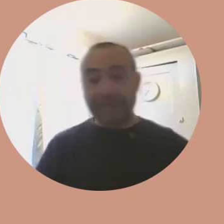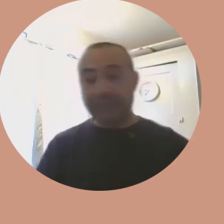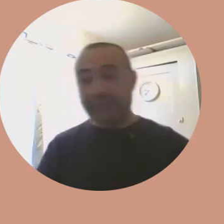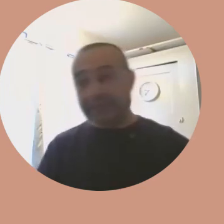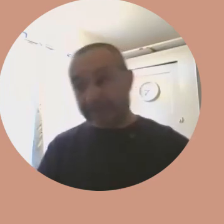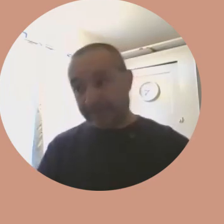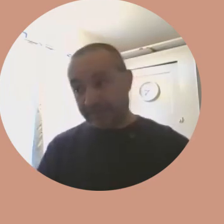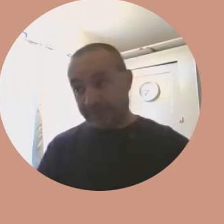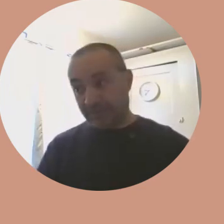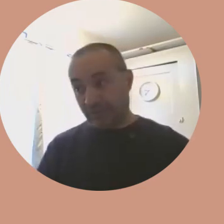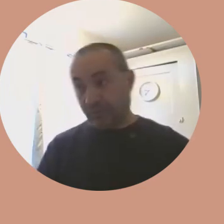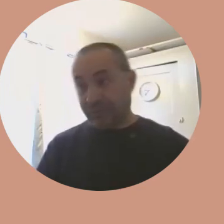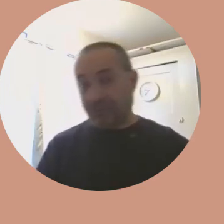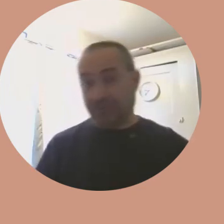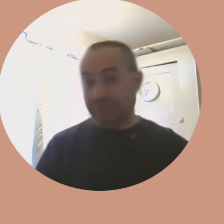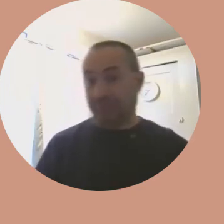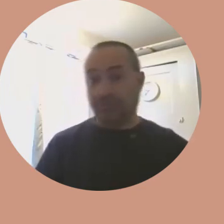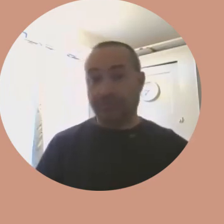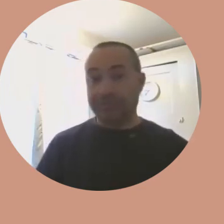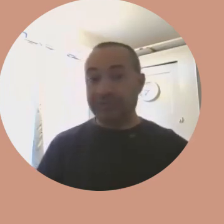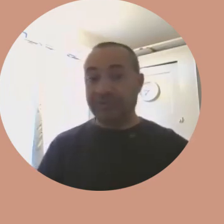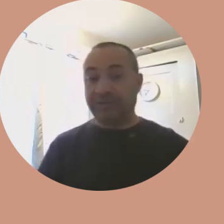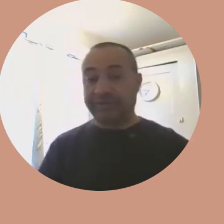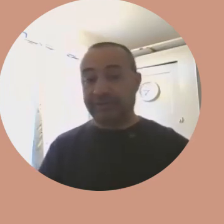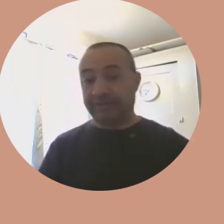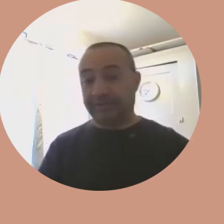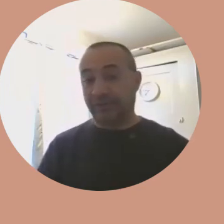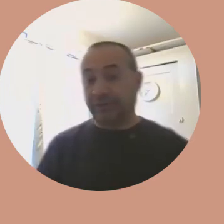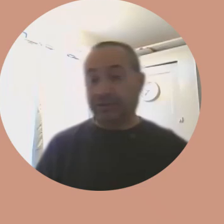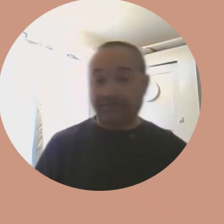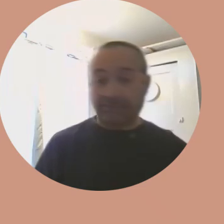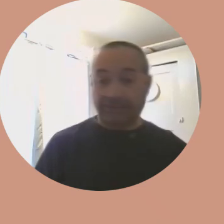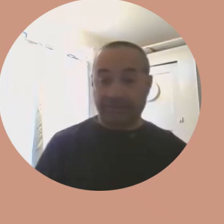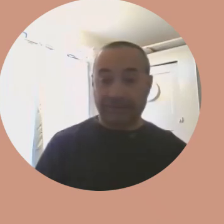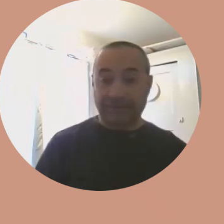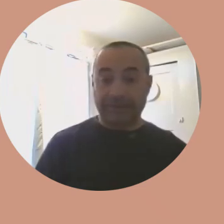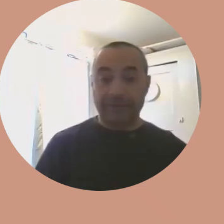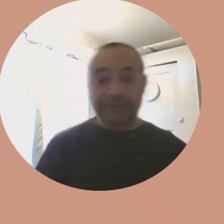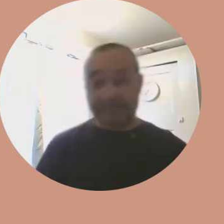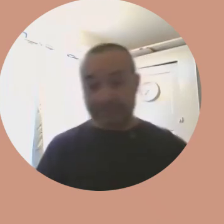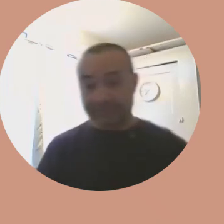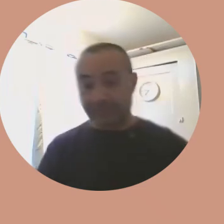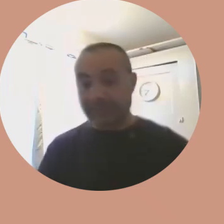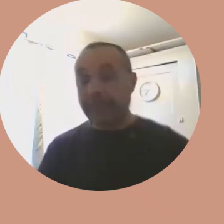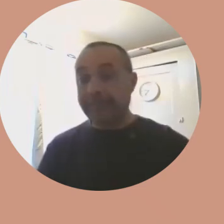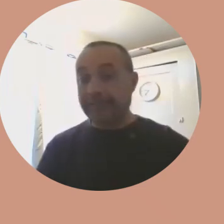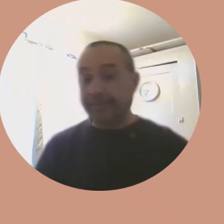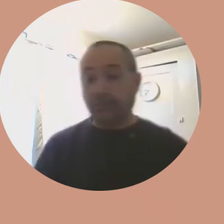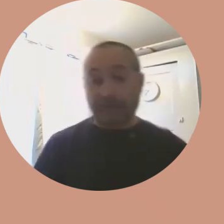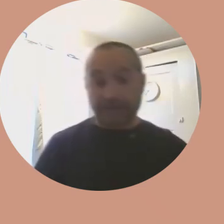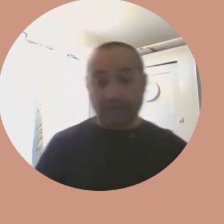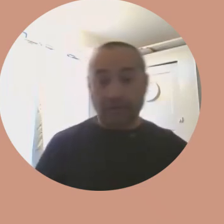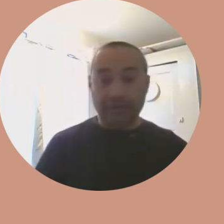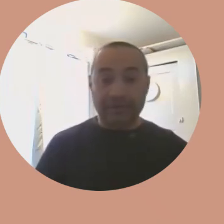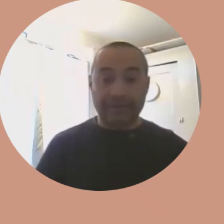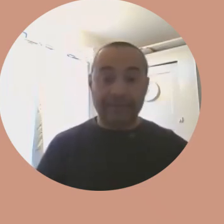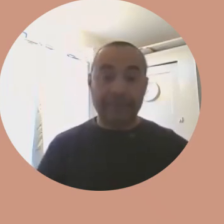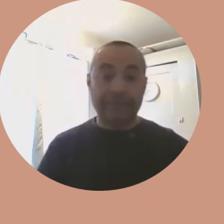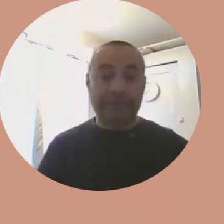to behaviors which potentially are not safe, like hurting themselves and hurting others. That is why organizing a